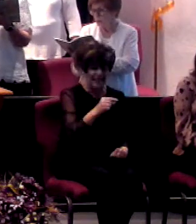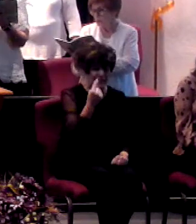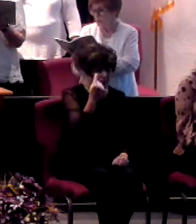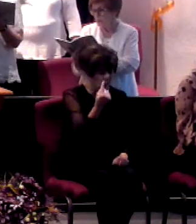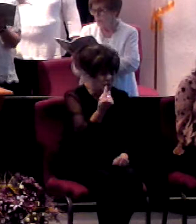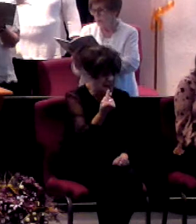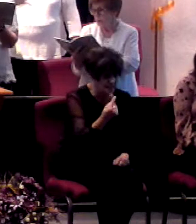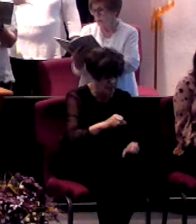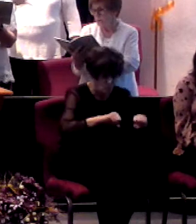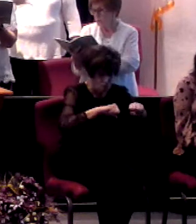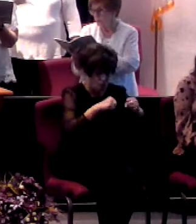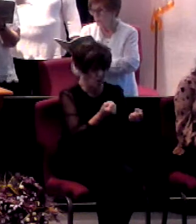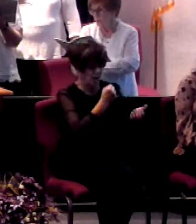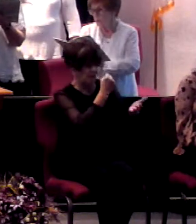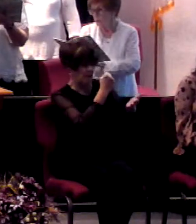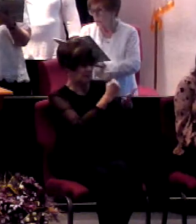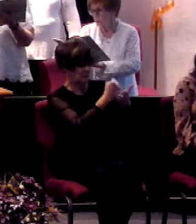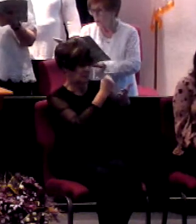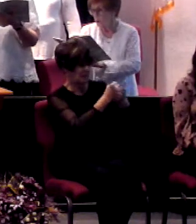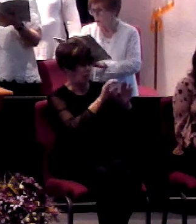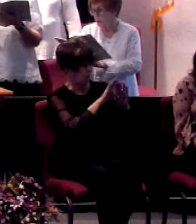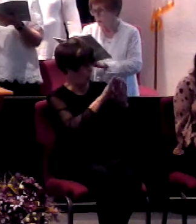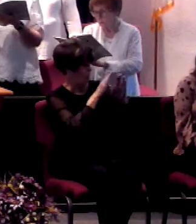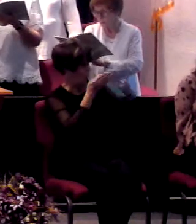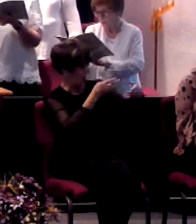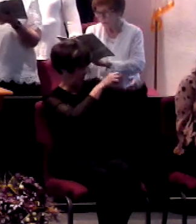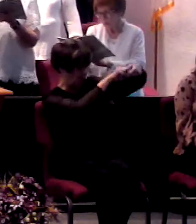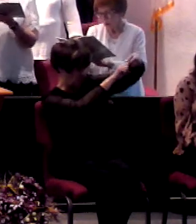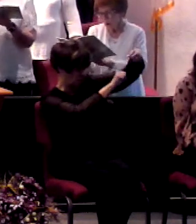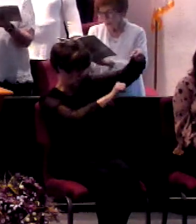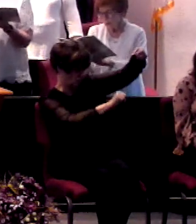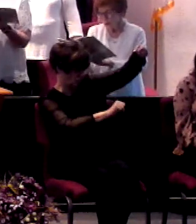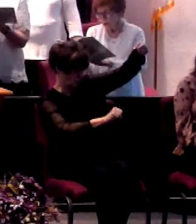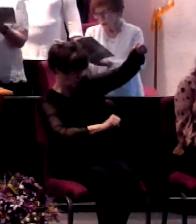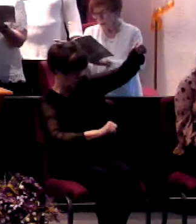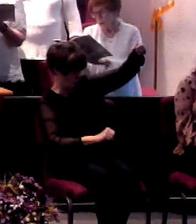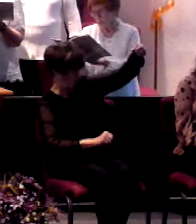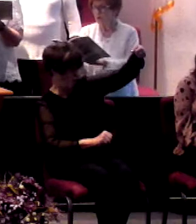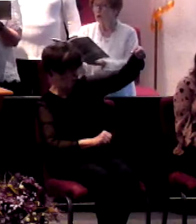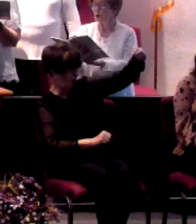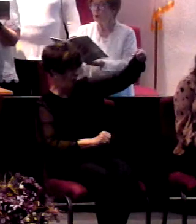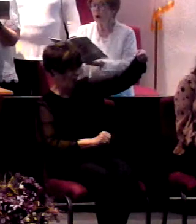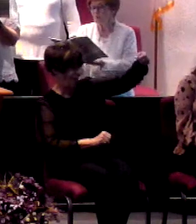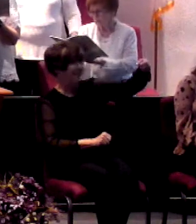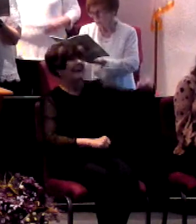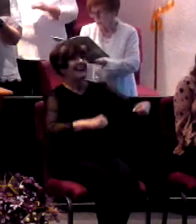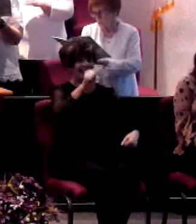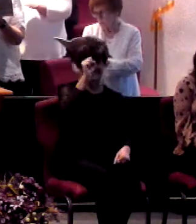to break the seal and open the scroll? The Lion of